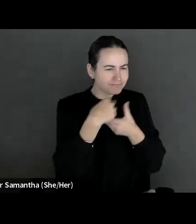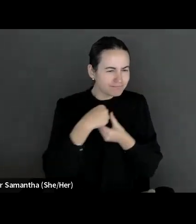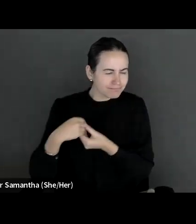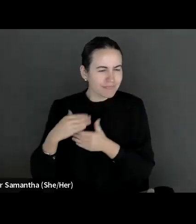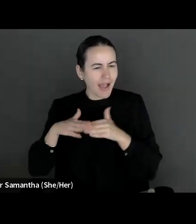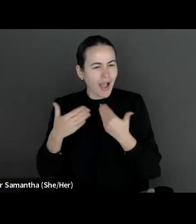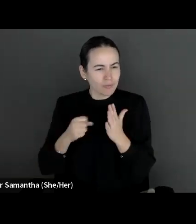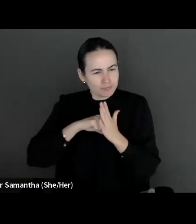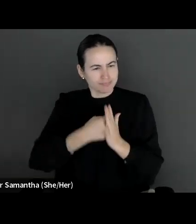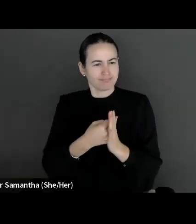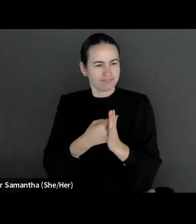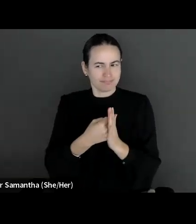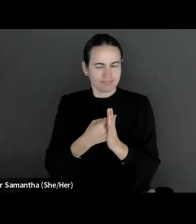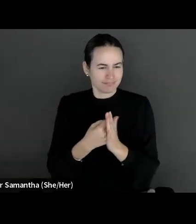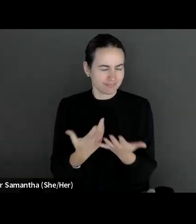Okay, next slide.